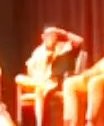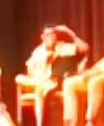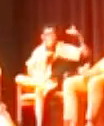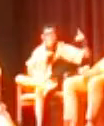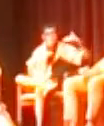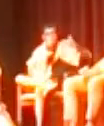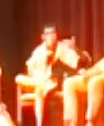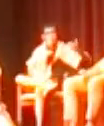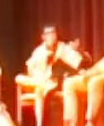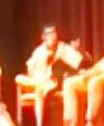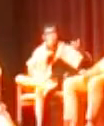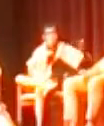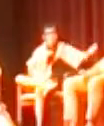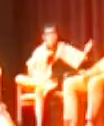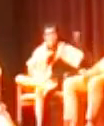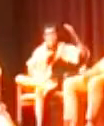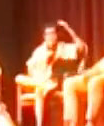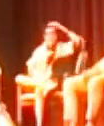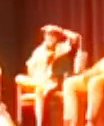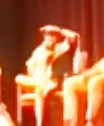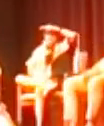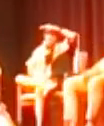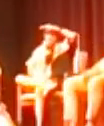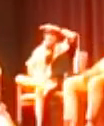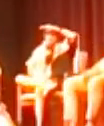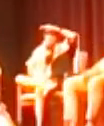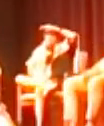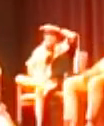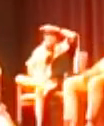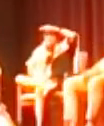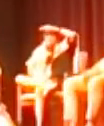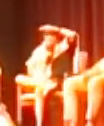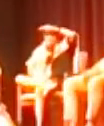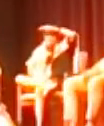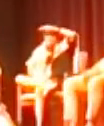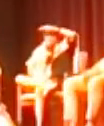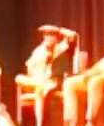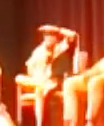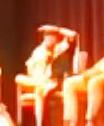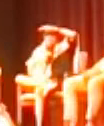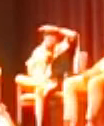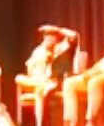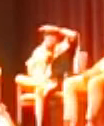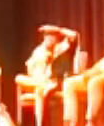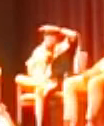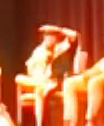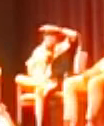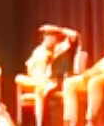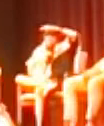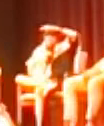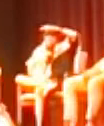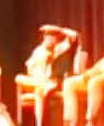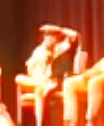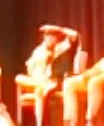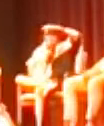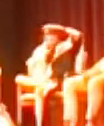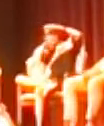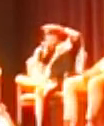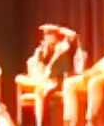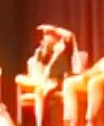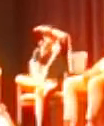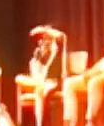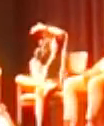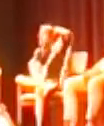can take it to other forms and media. But I have a real question. Is that something that, you